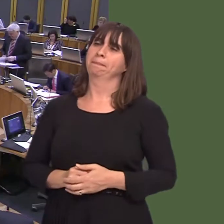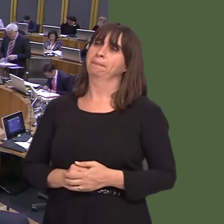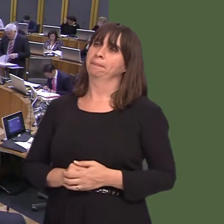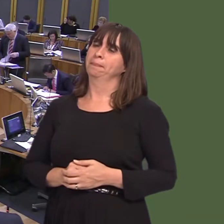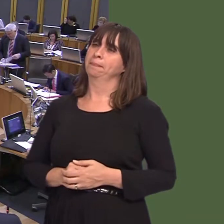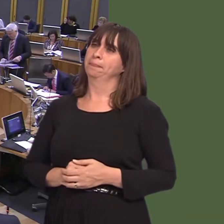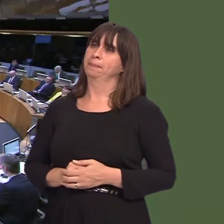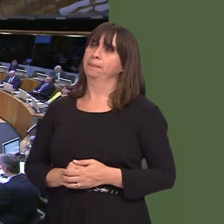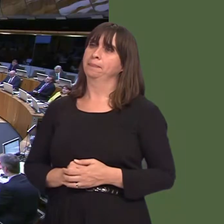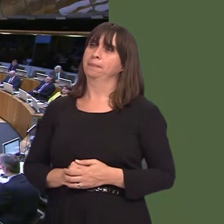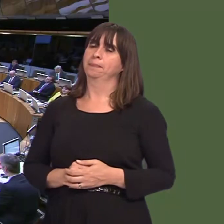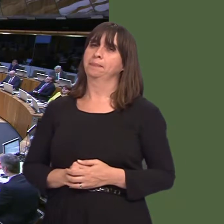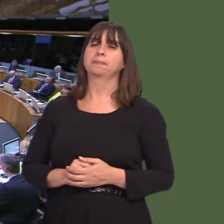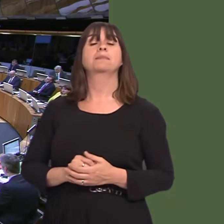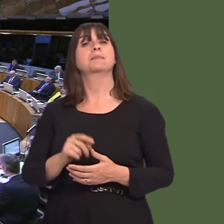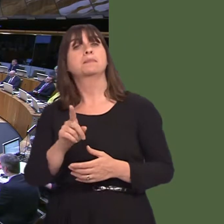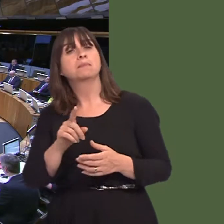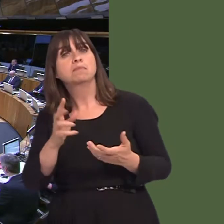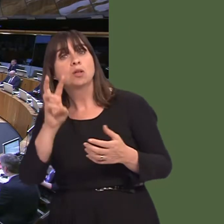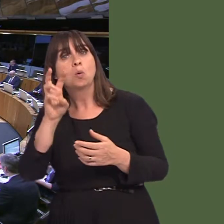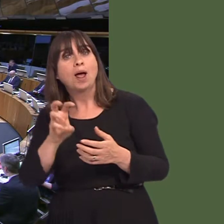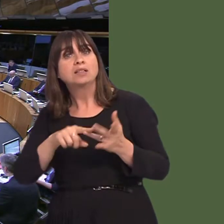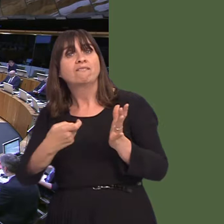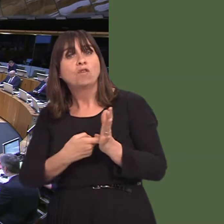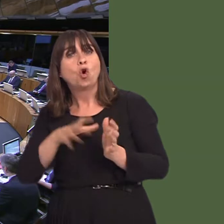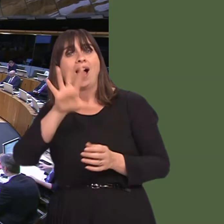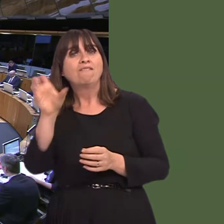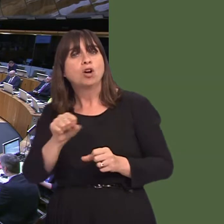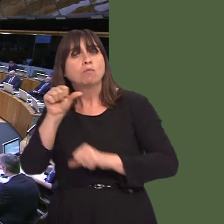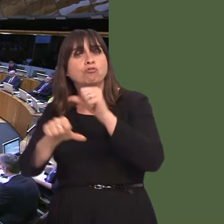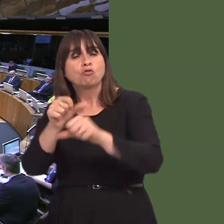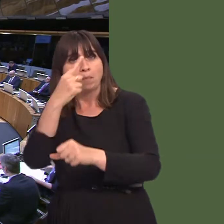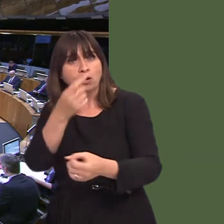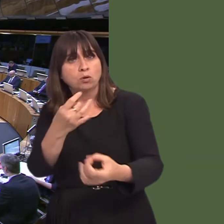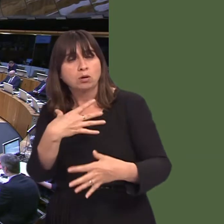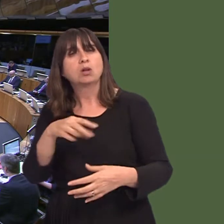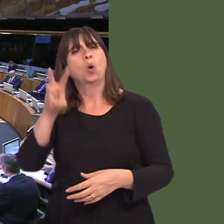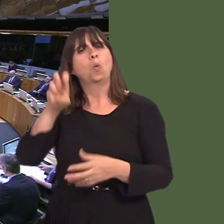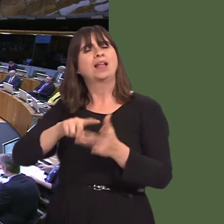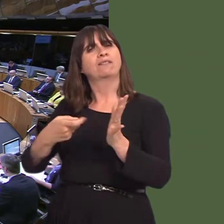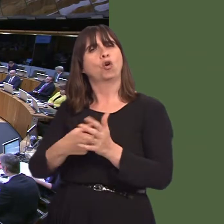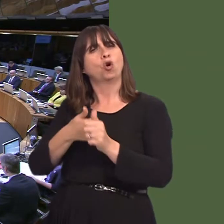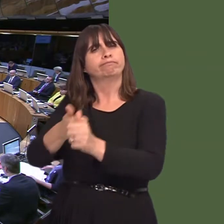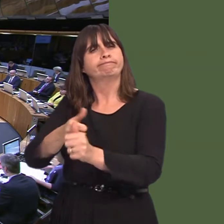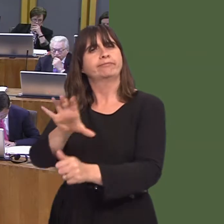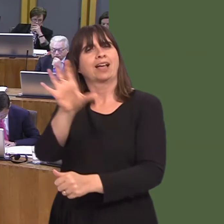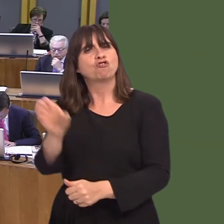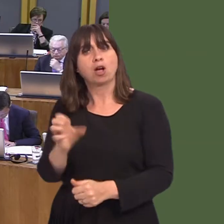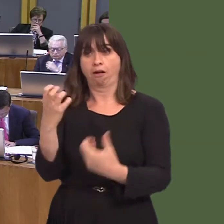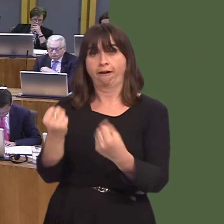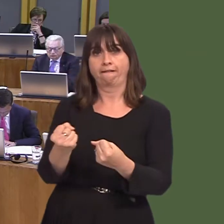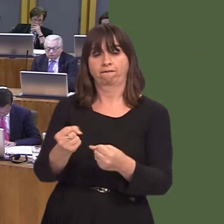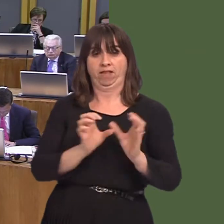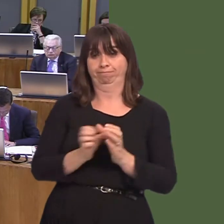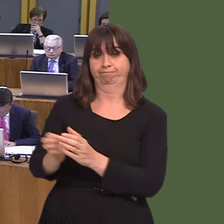Miller. Will the First Minister make a statement on the future of the Wales for Africa programme? Well, the Wales for Africa programme supports individuals, community groups and organisations in